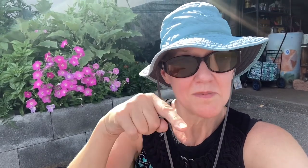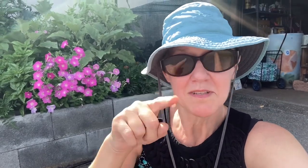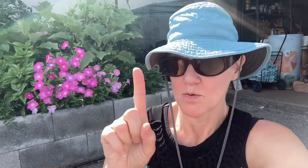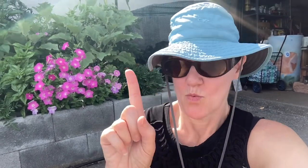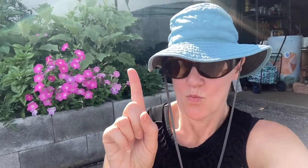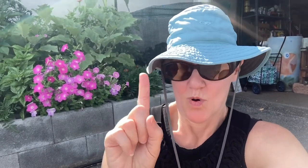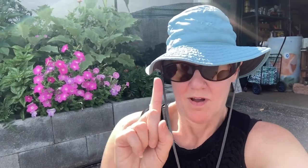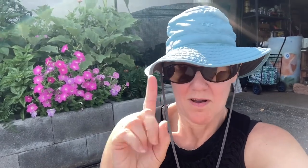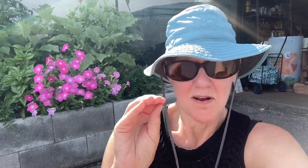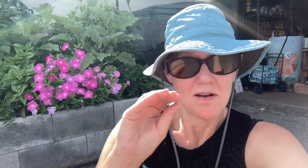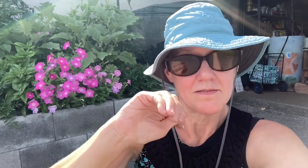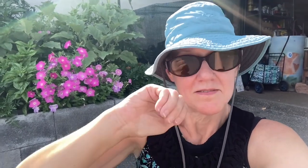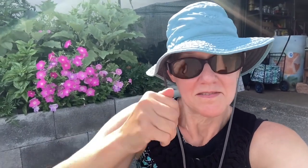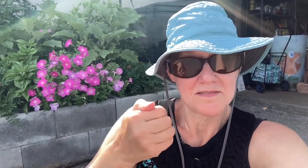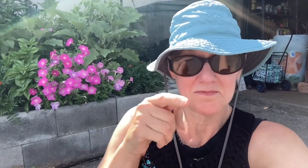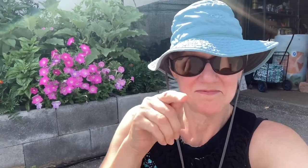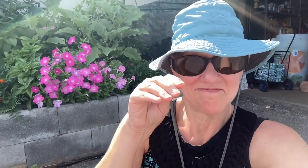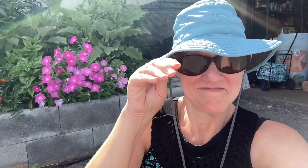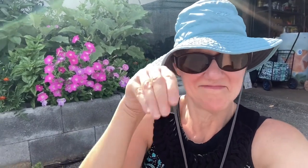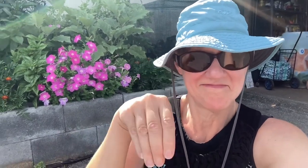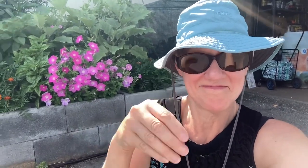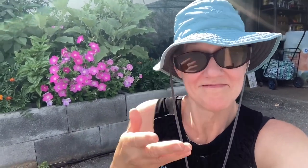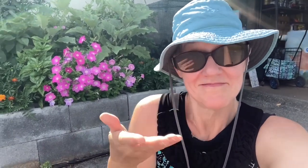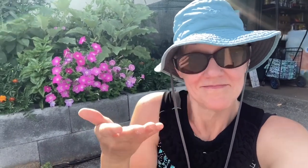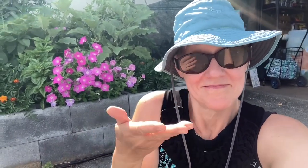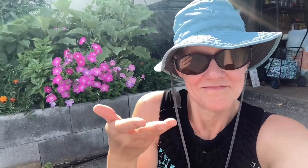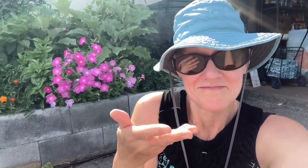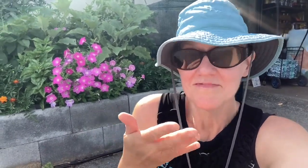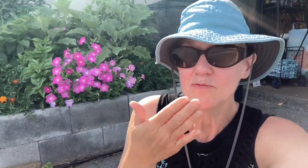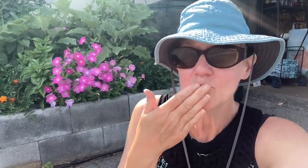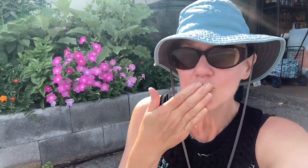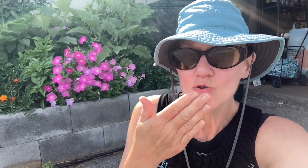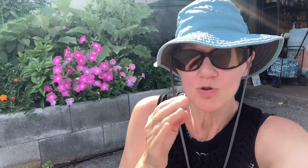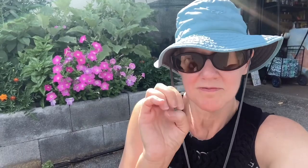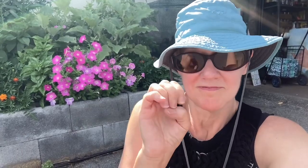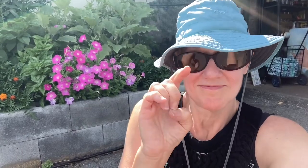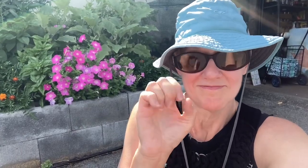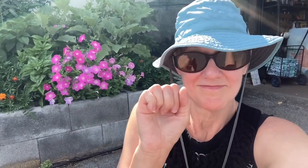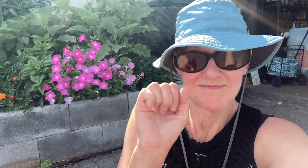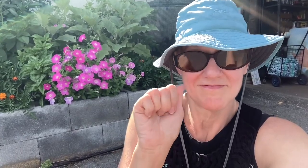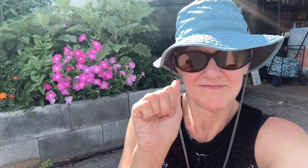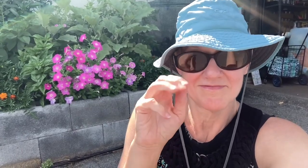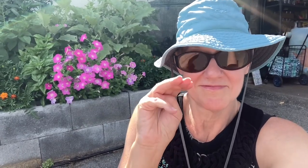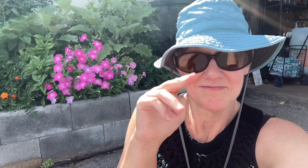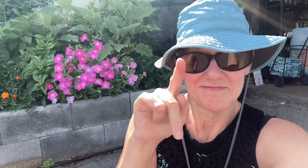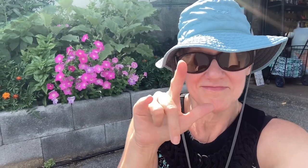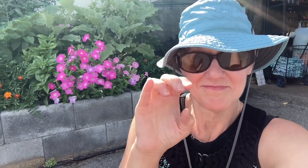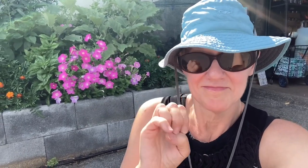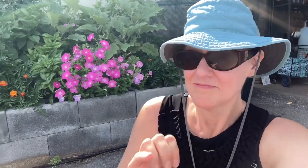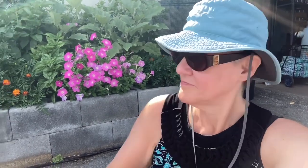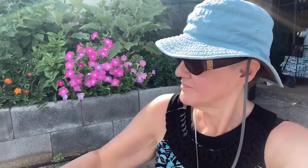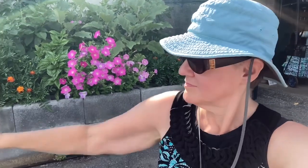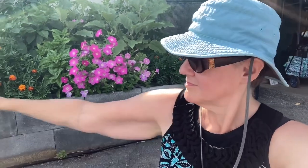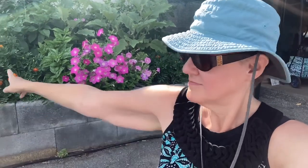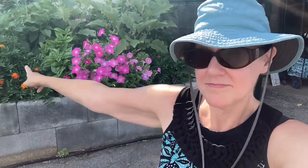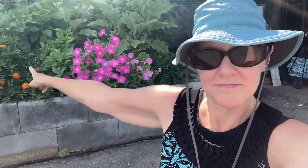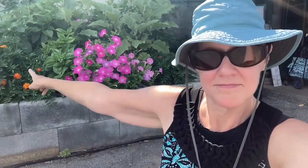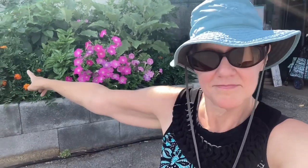grew depending on where and how they were planted. Now these two are a